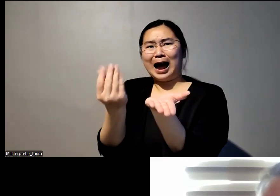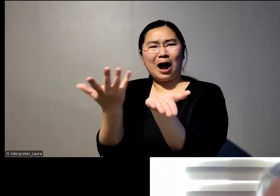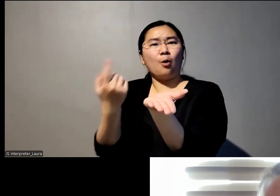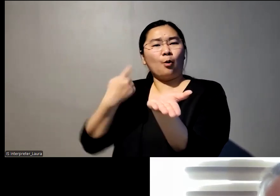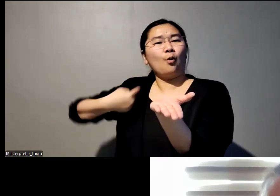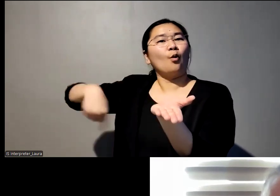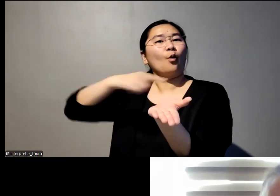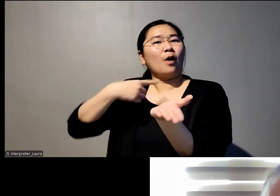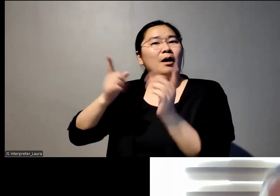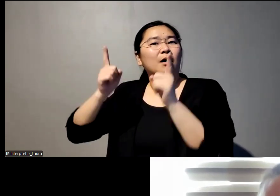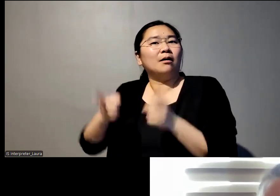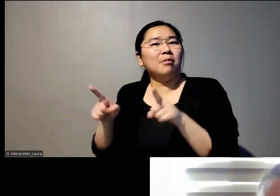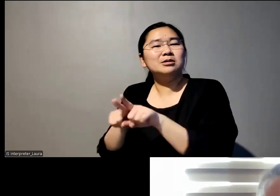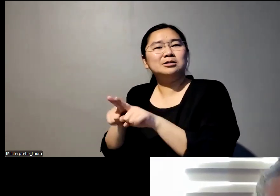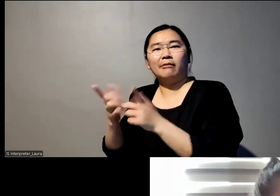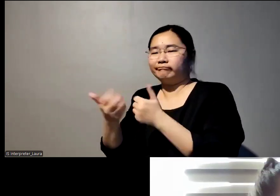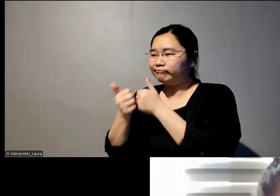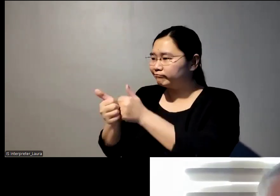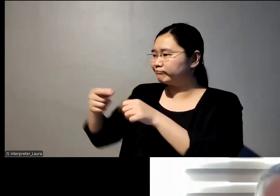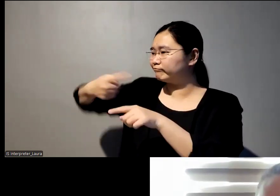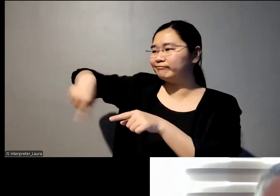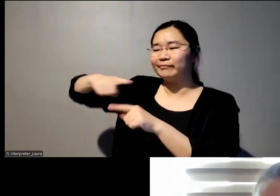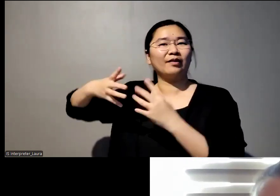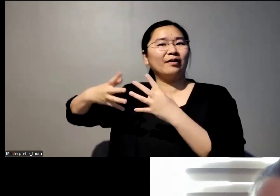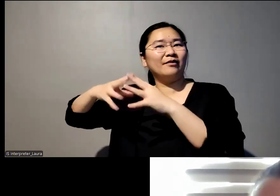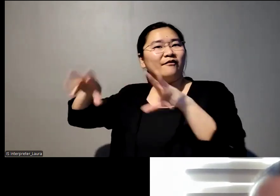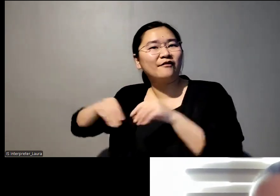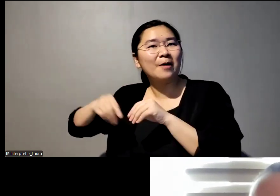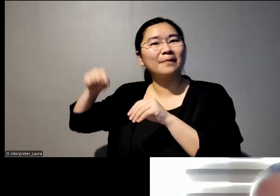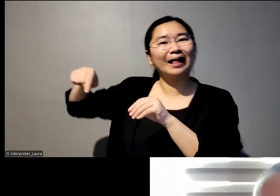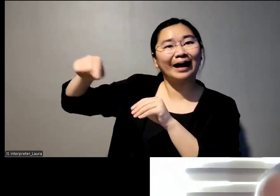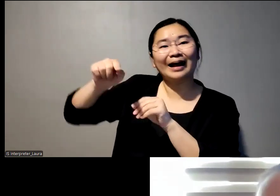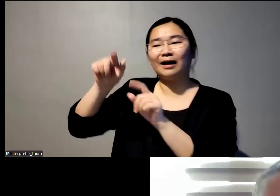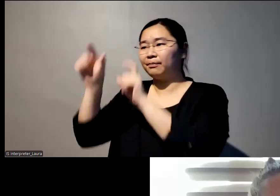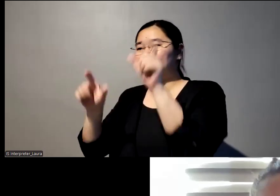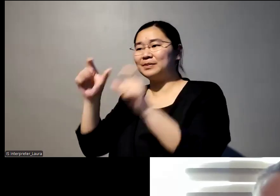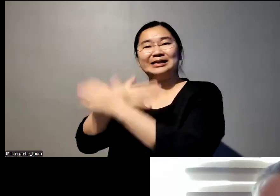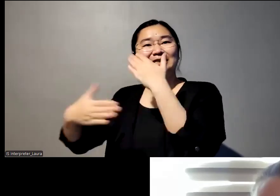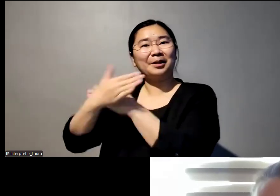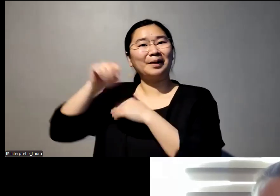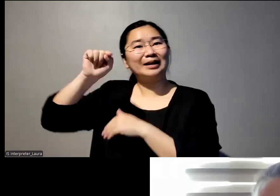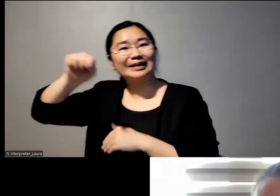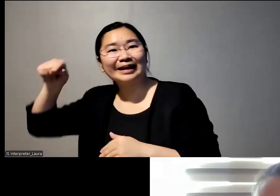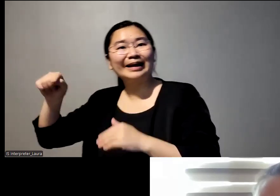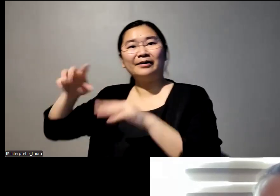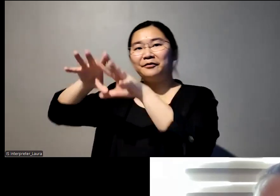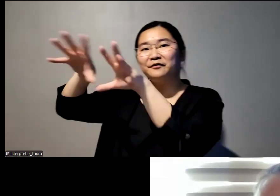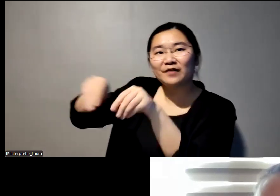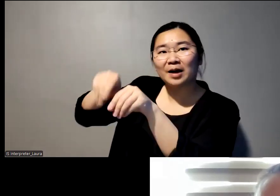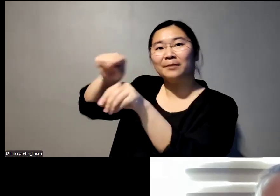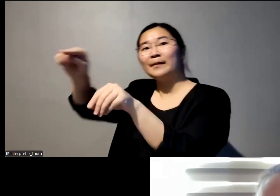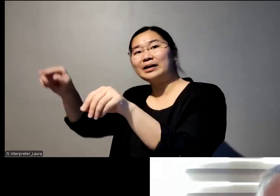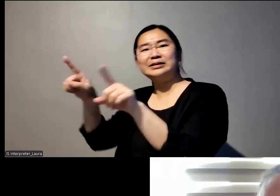to participate on a more global level. And just a really quick example,